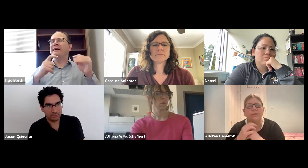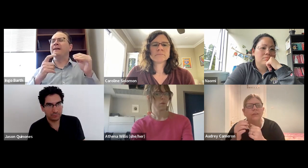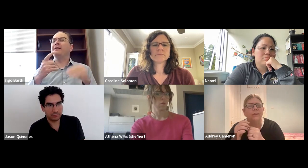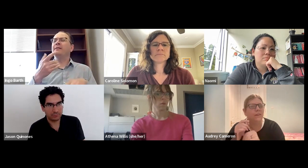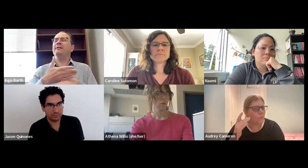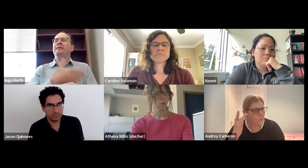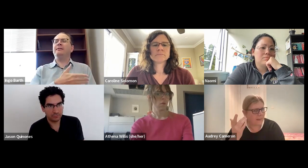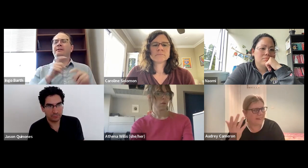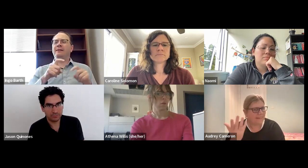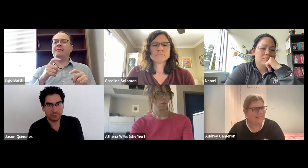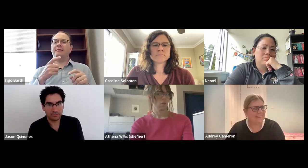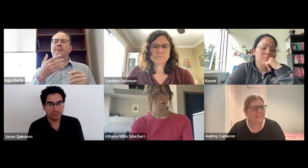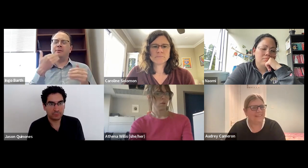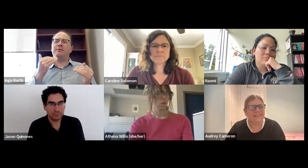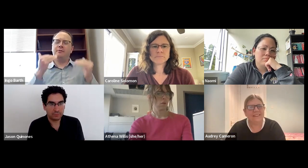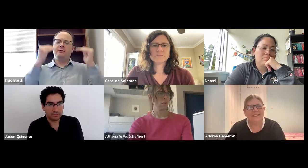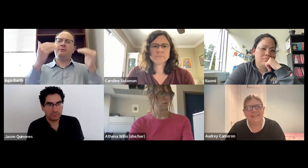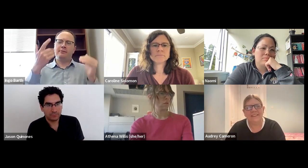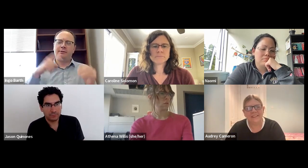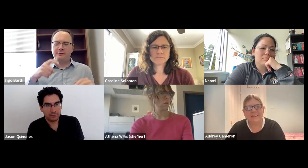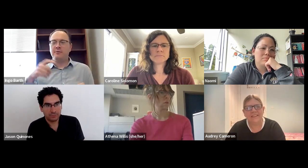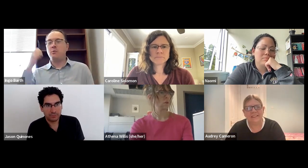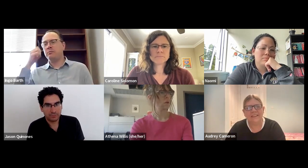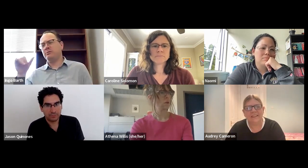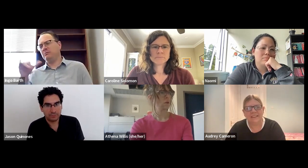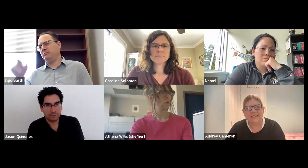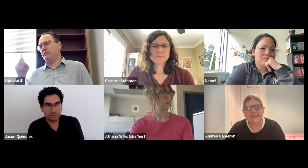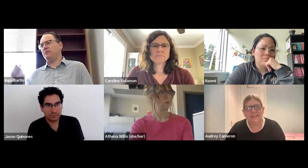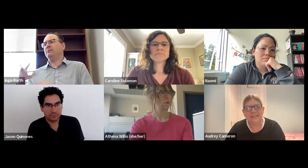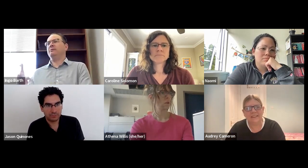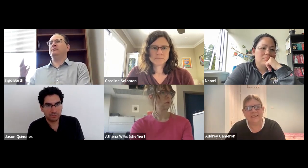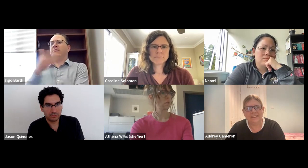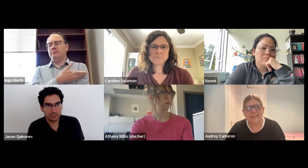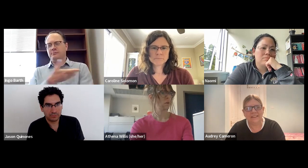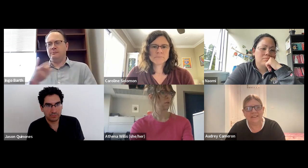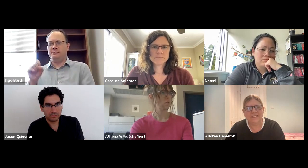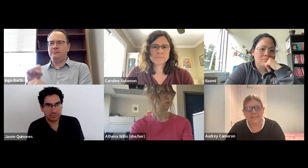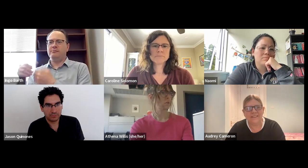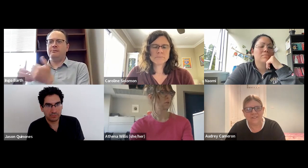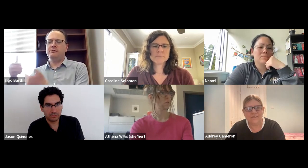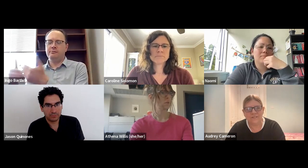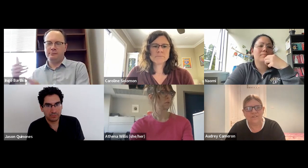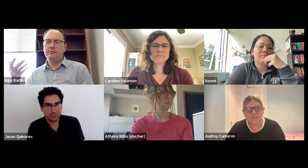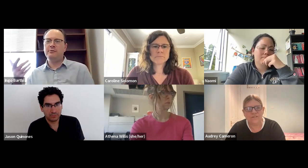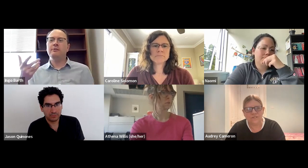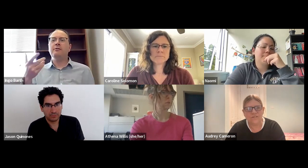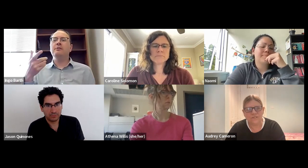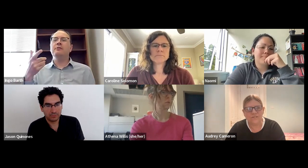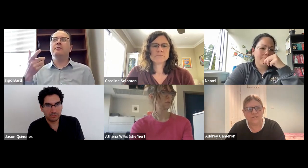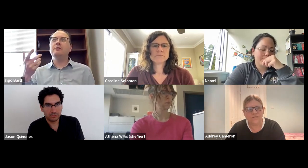So it would be nice to see that start to increase. Yeah, it's like, why is that happening? Right. Nice to see. It would be nice to see